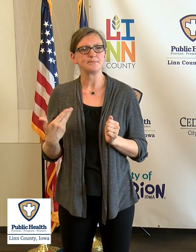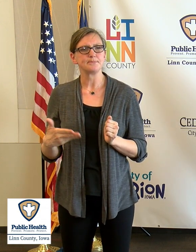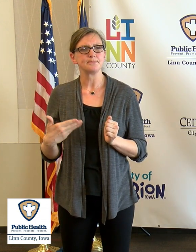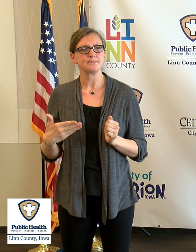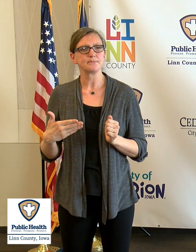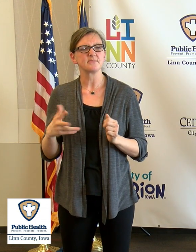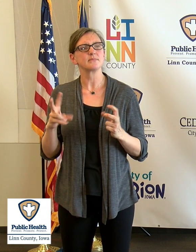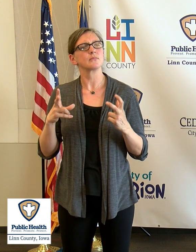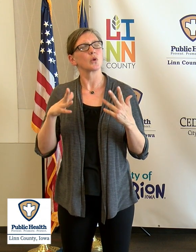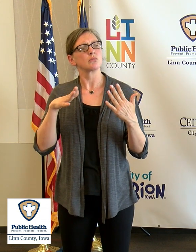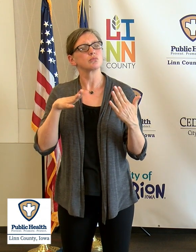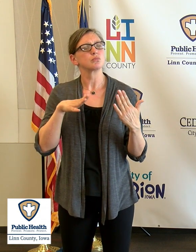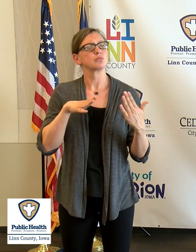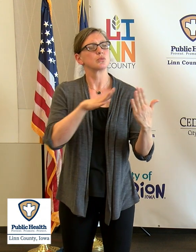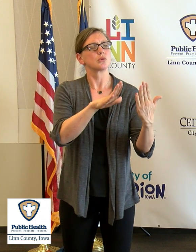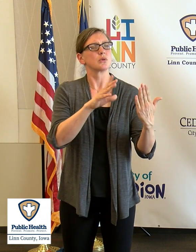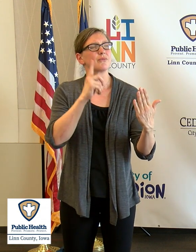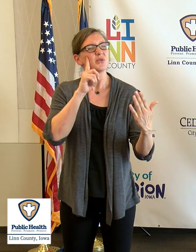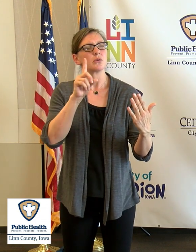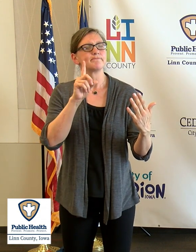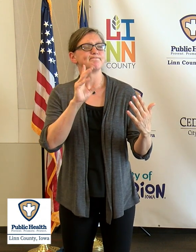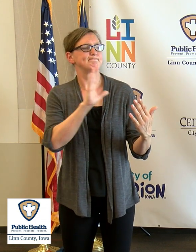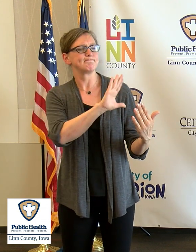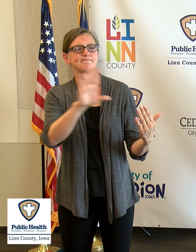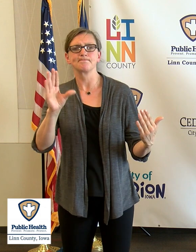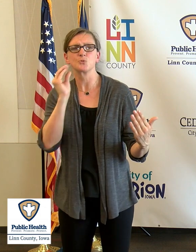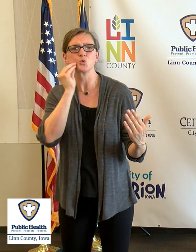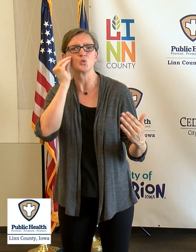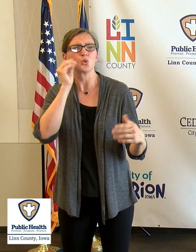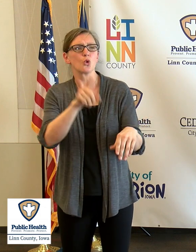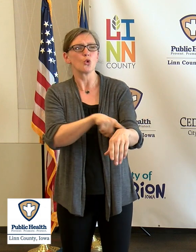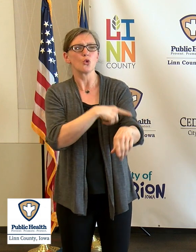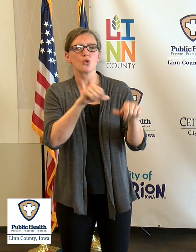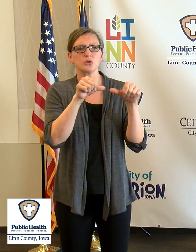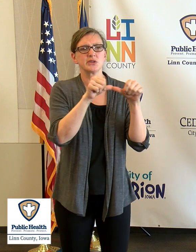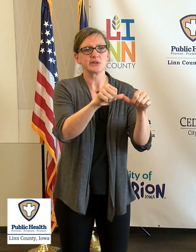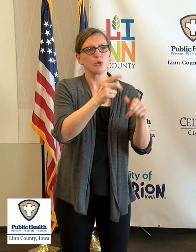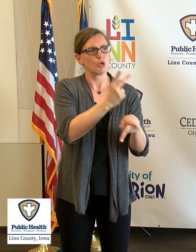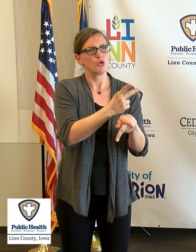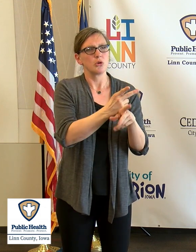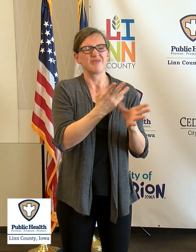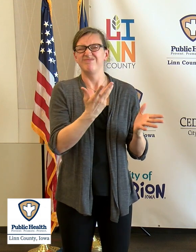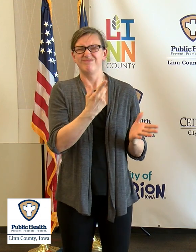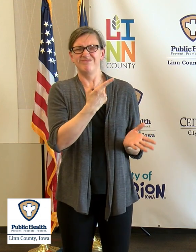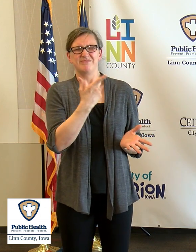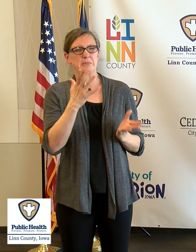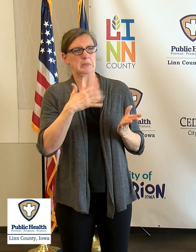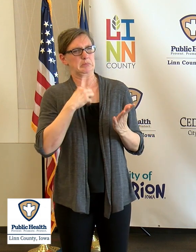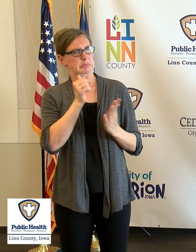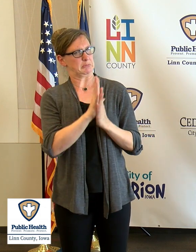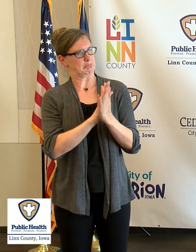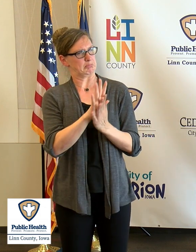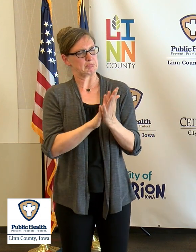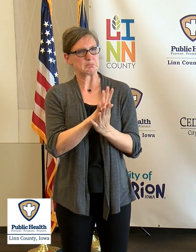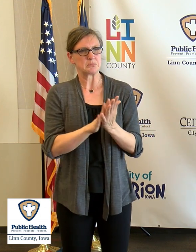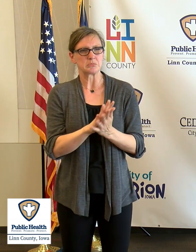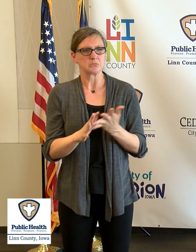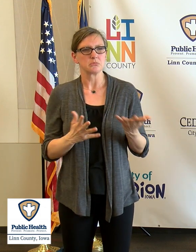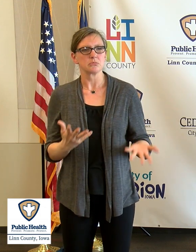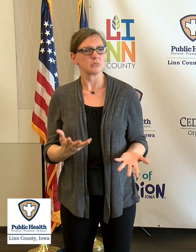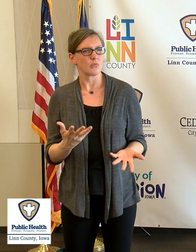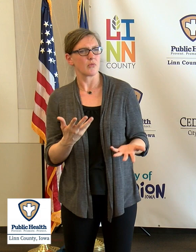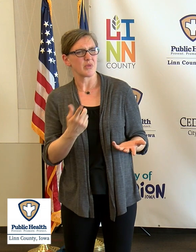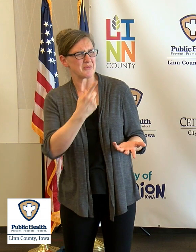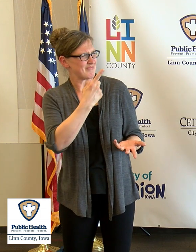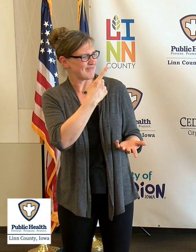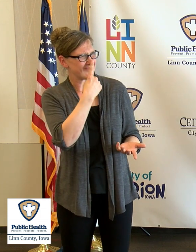hear exactly what you were talking about, but let me know if you were talking about this question. But